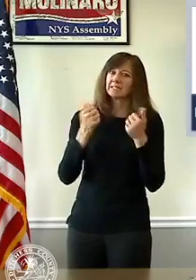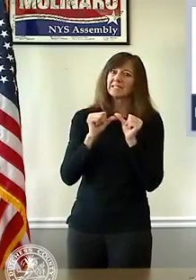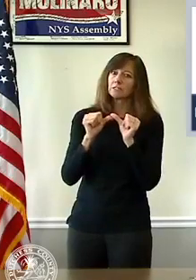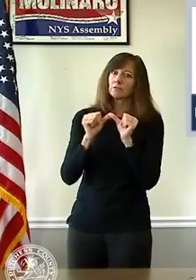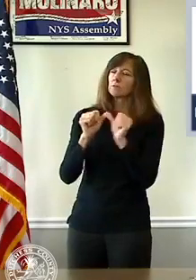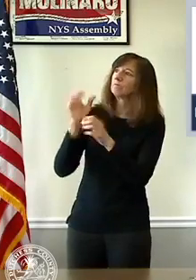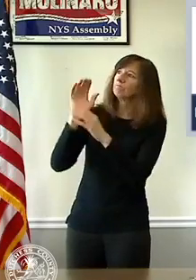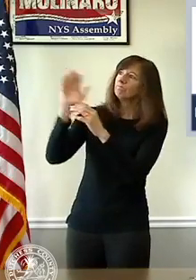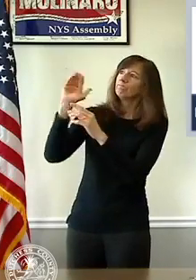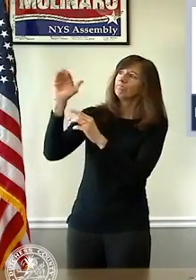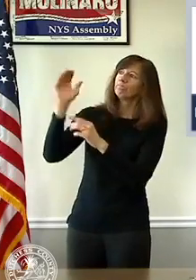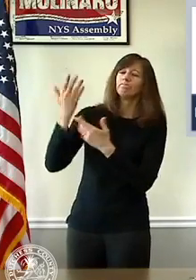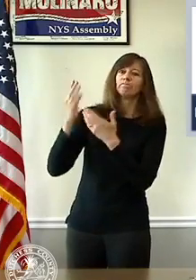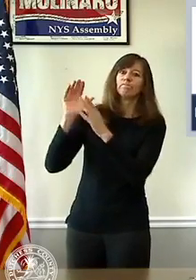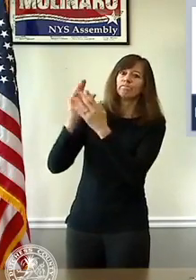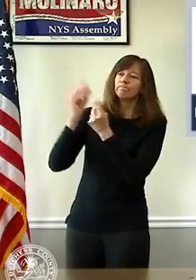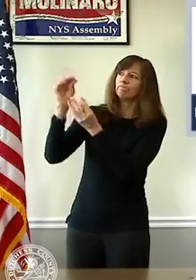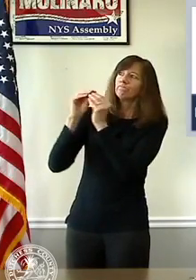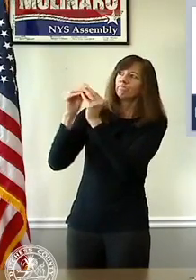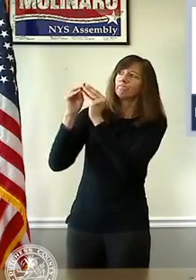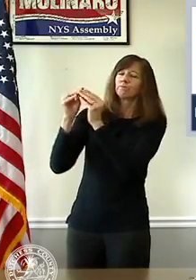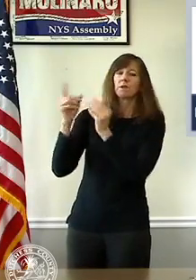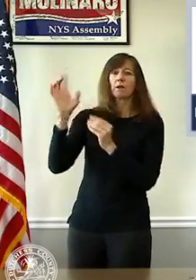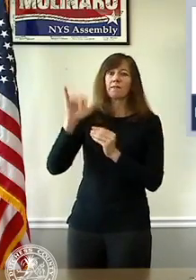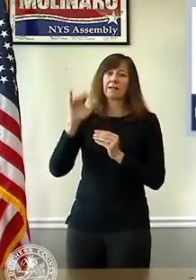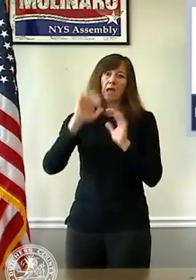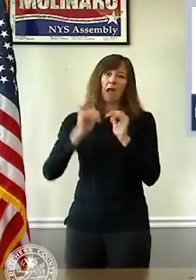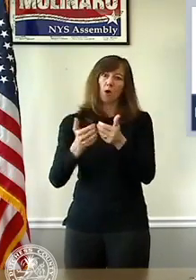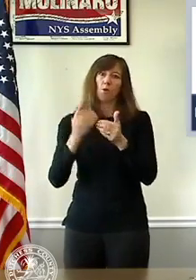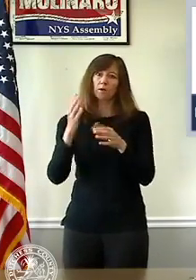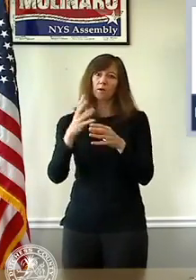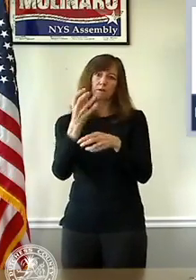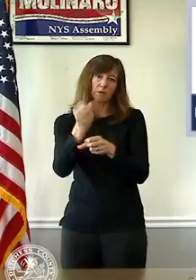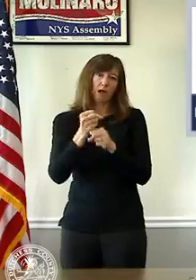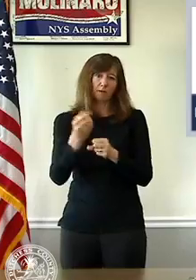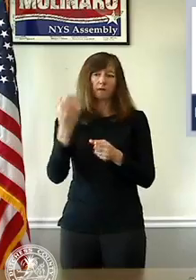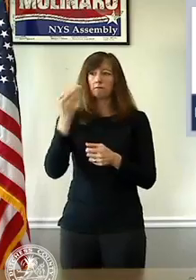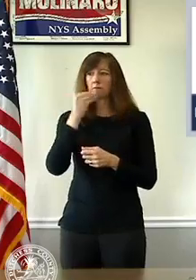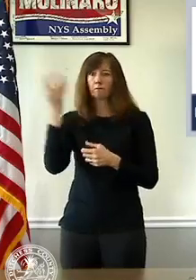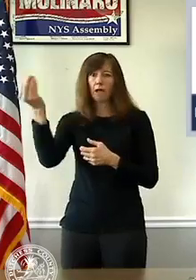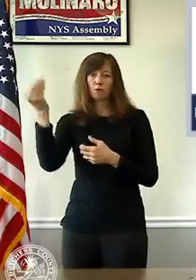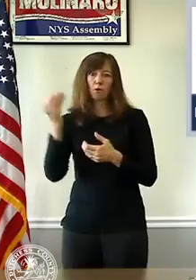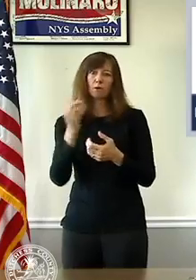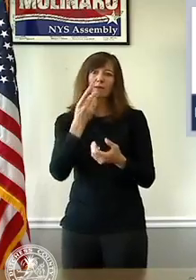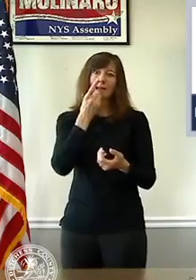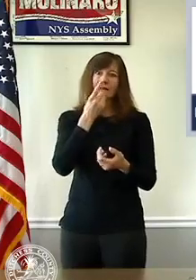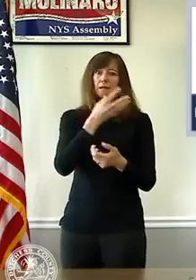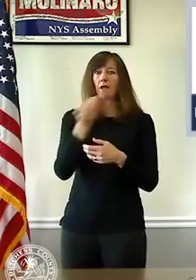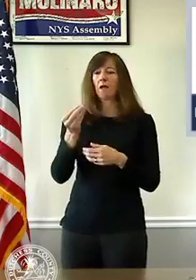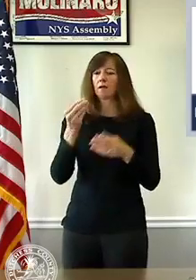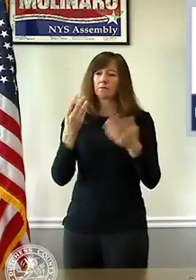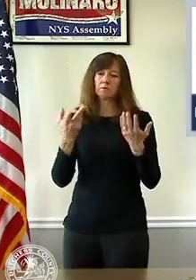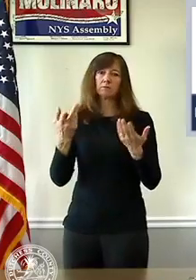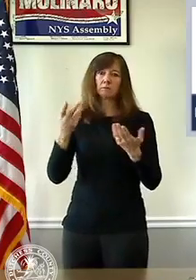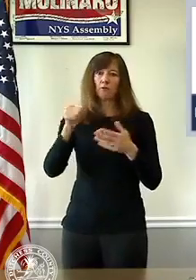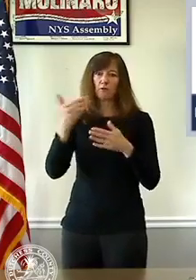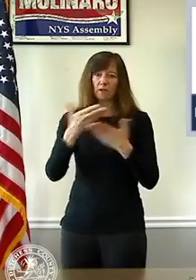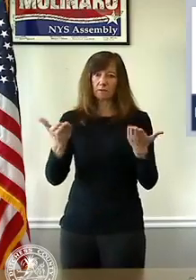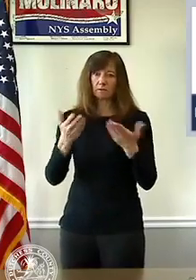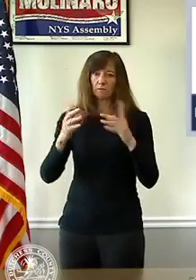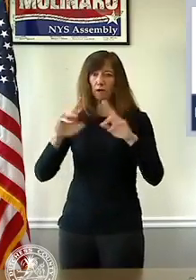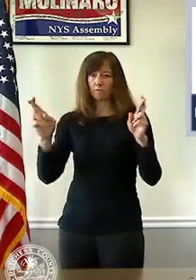next steps, outdoor dining and summer camps, going. Leanne asked about tattoo shops. Leanne, we have been told that they are in phase